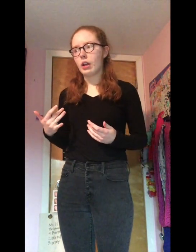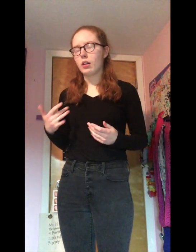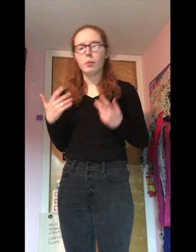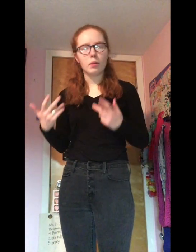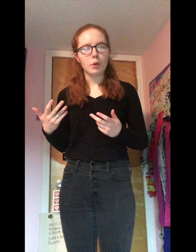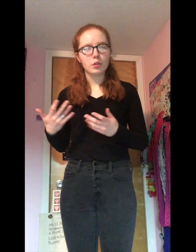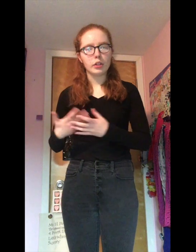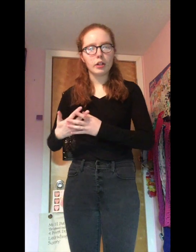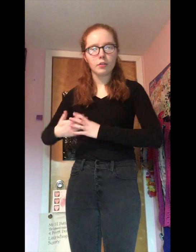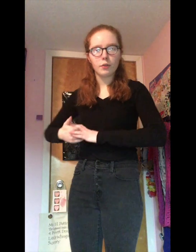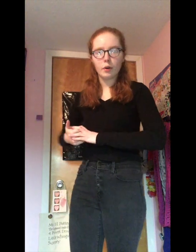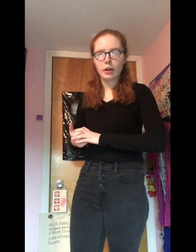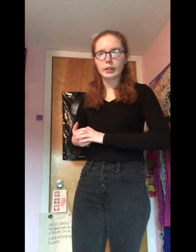it'll be the most clear for